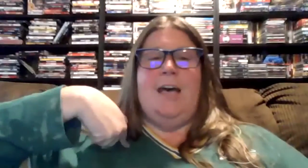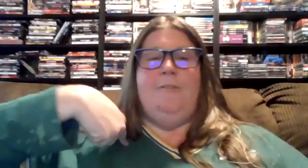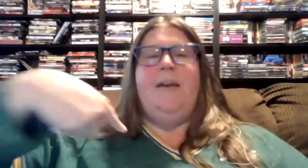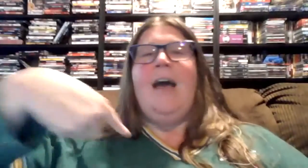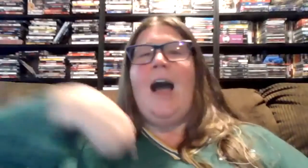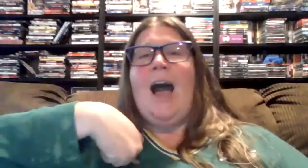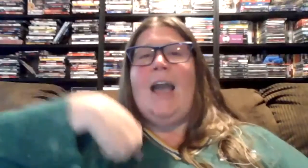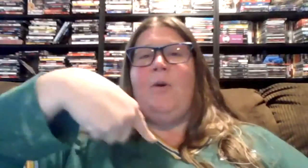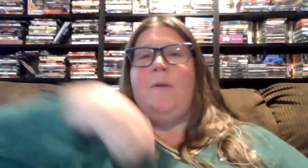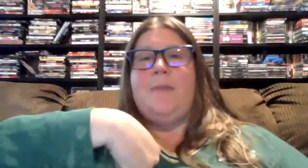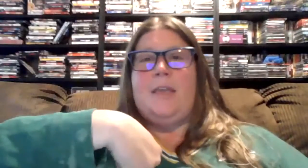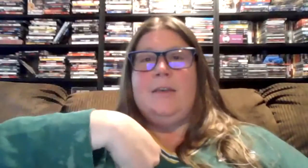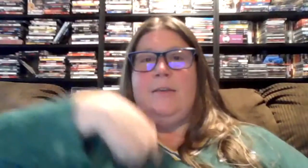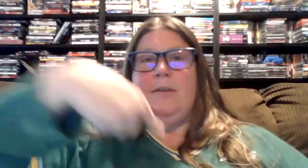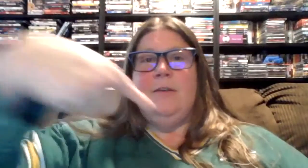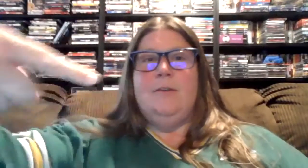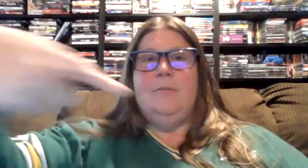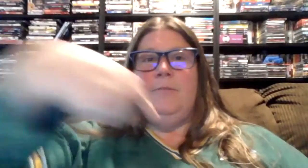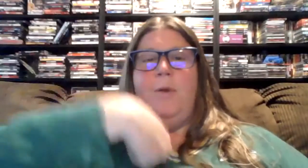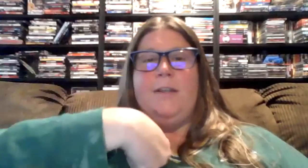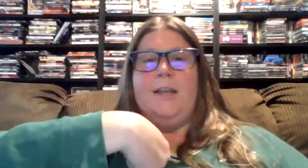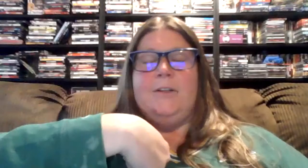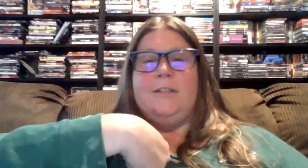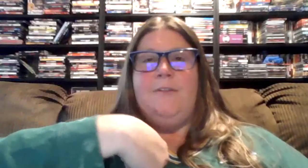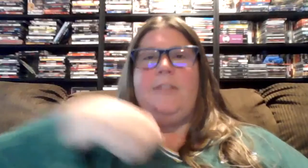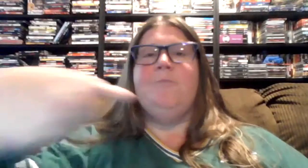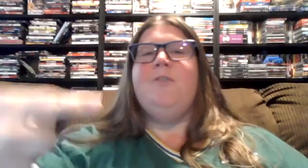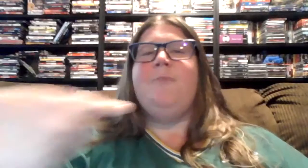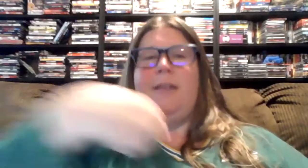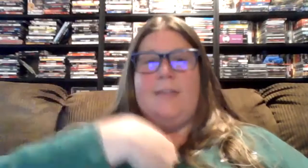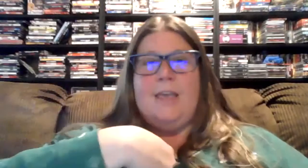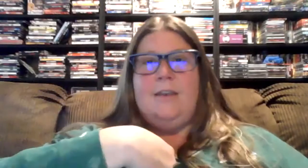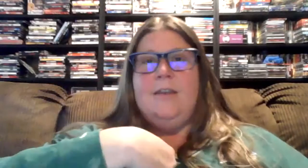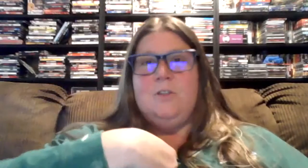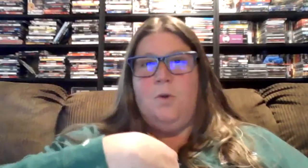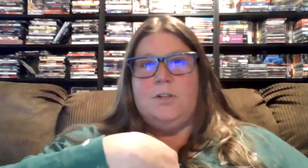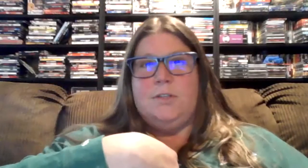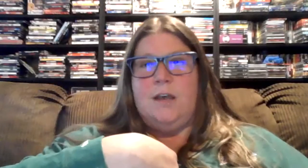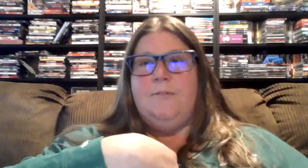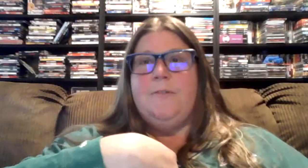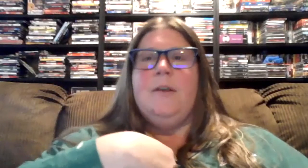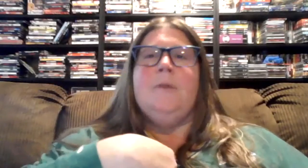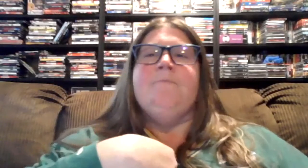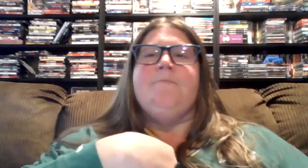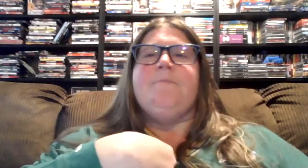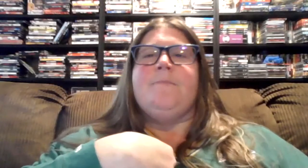yourself. I or me, pointing at yourself, and the movement is in towards yourself.